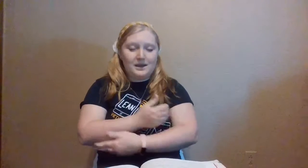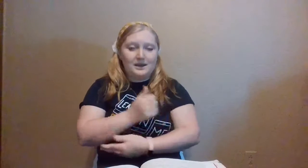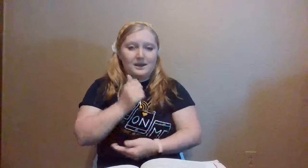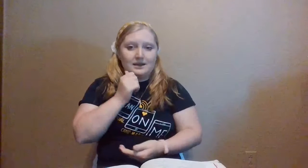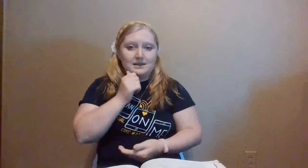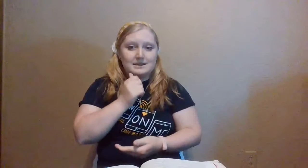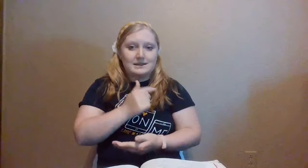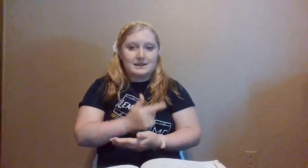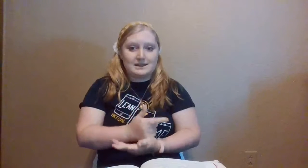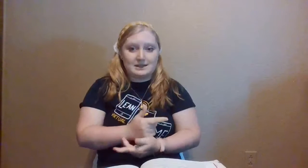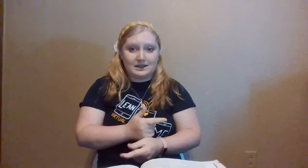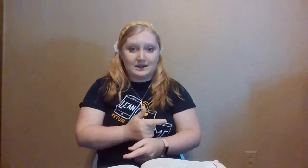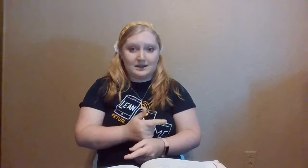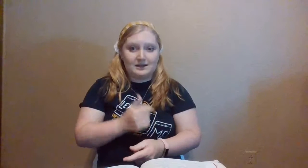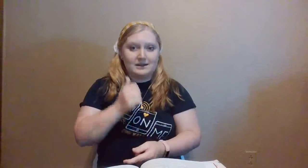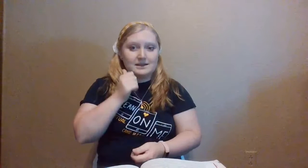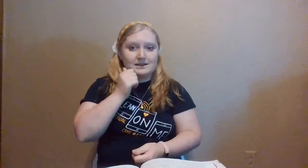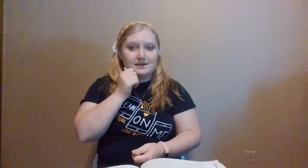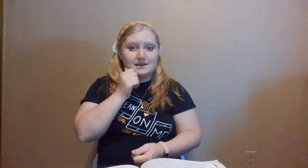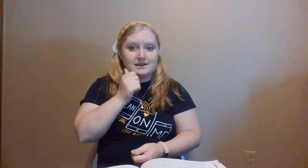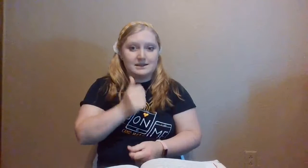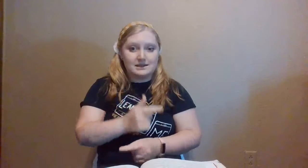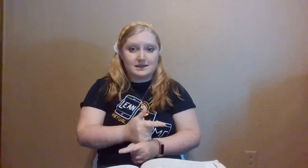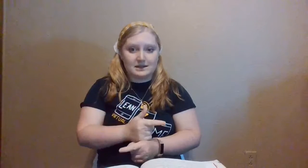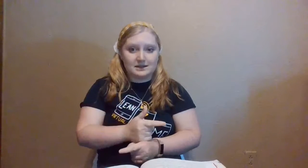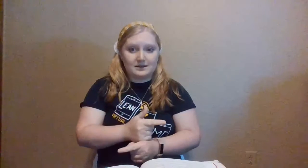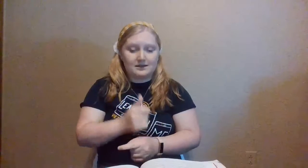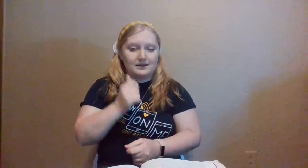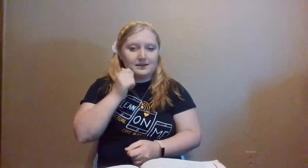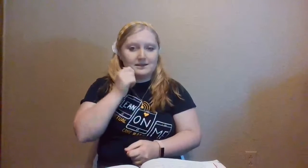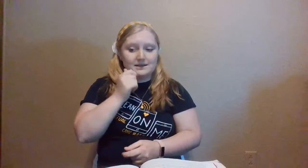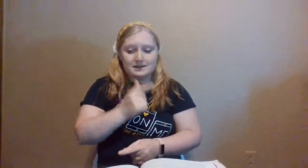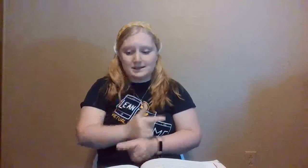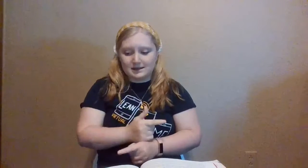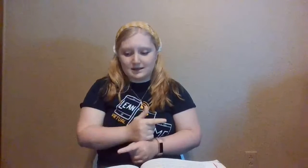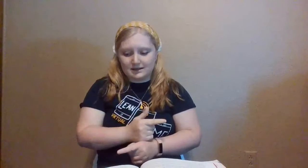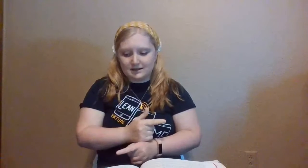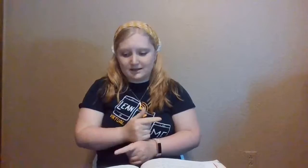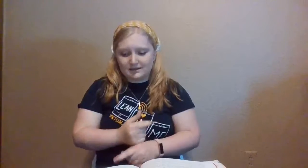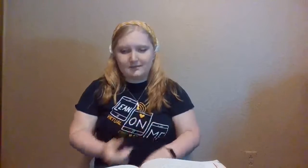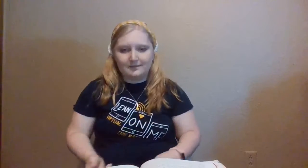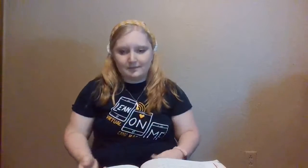baby sister, sister, sister.